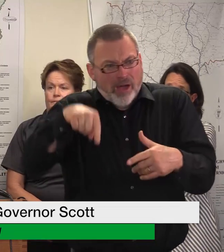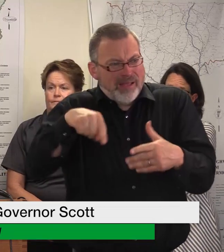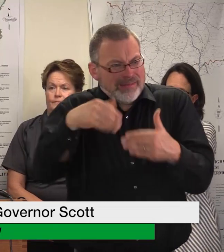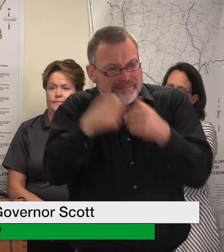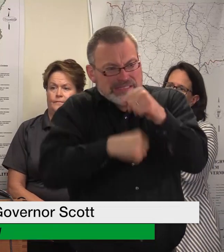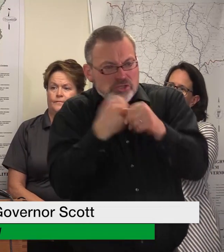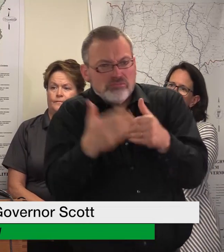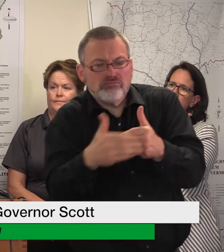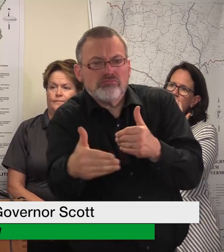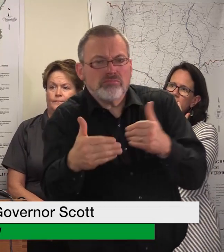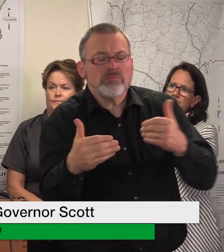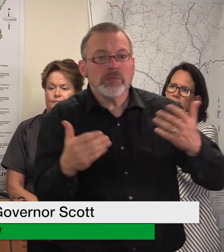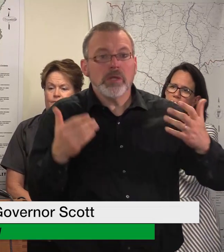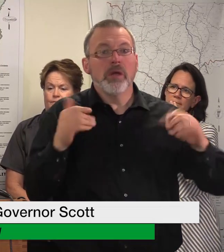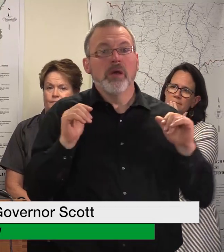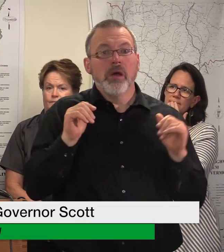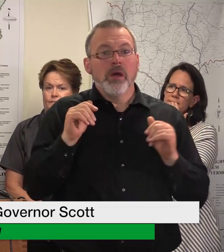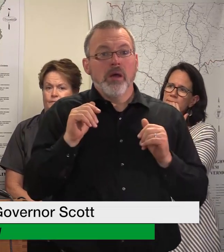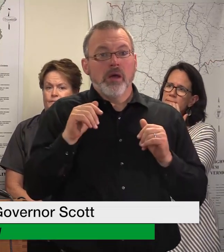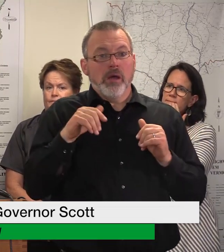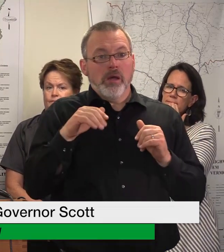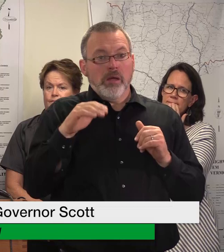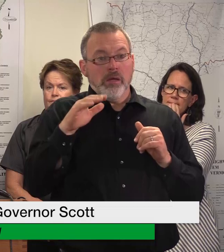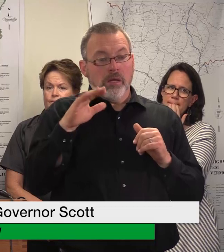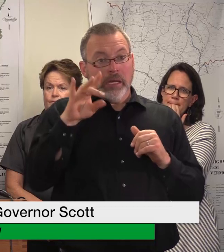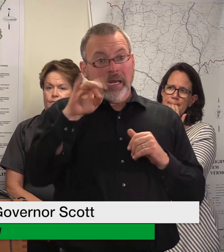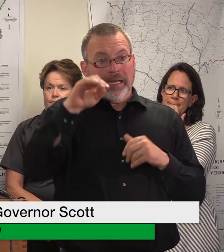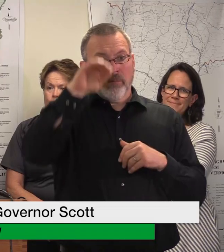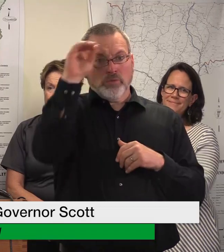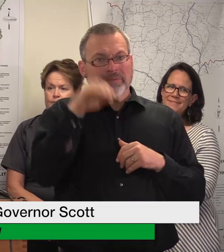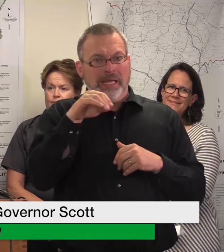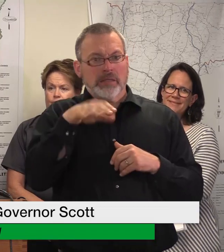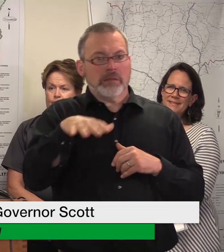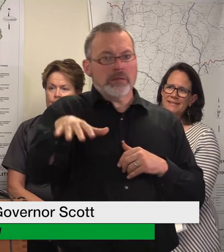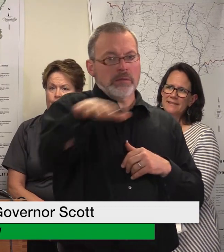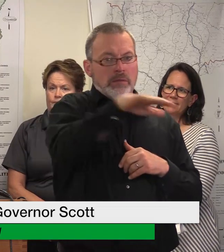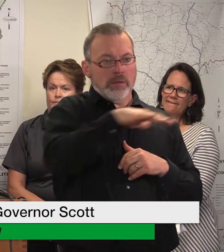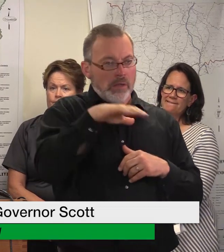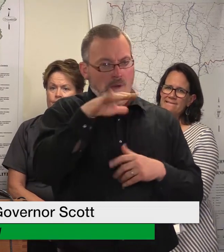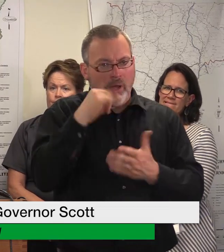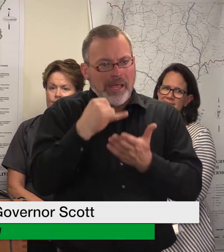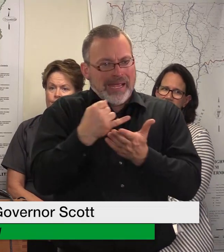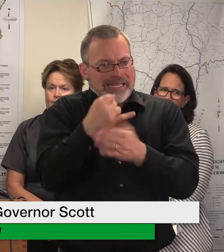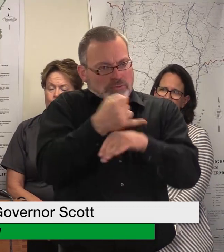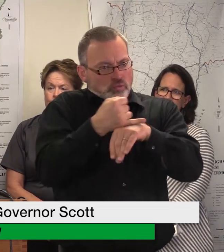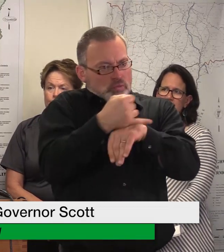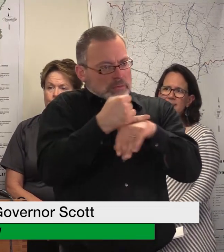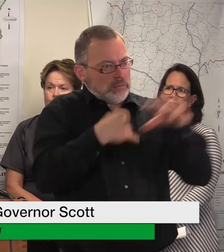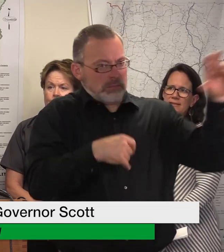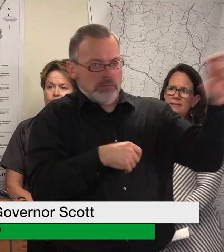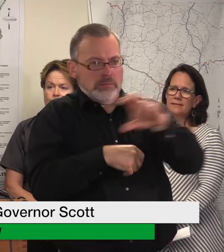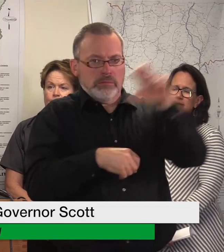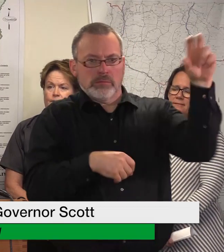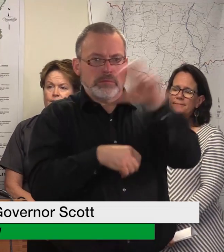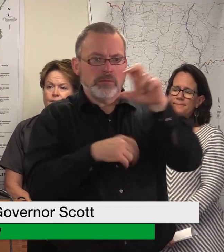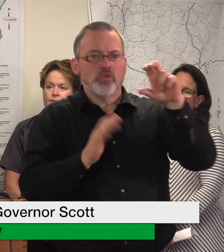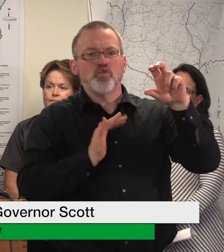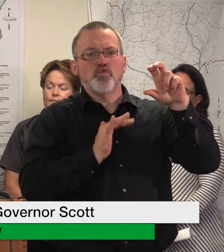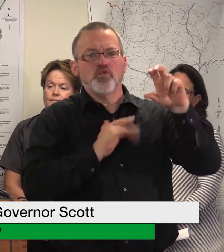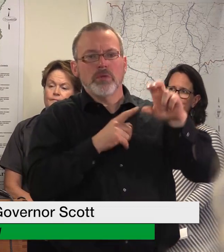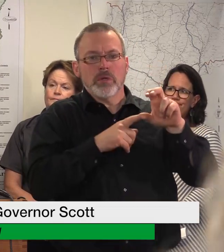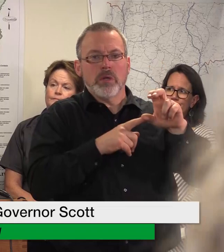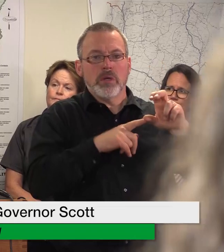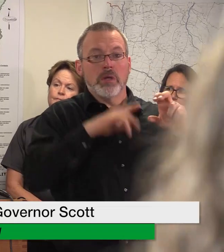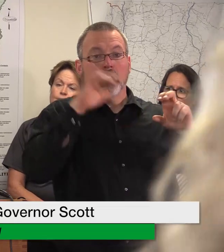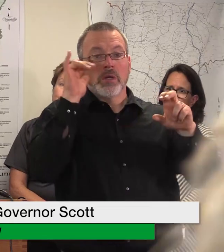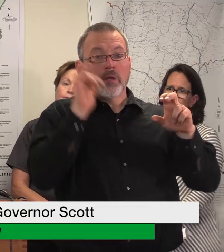But over 80% of that was interest income, and that's all because of the money that we received